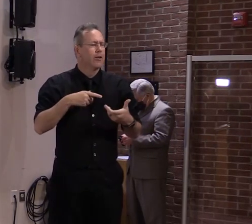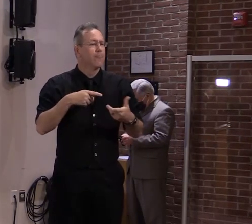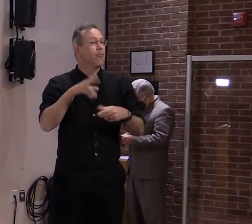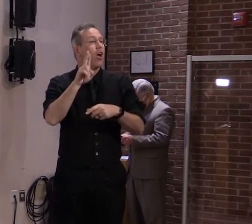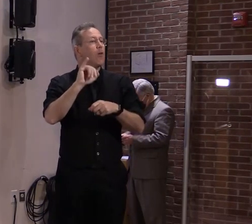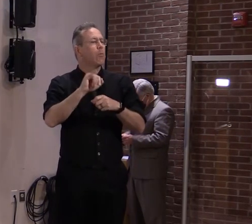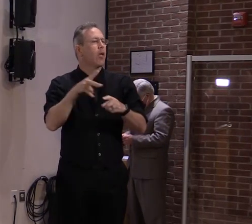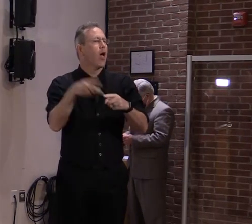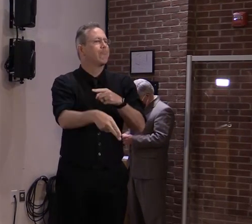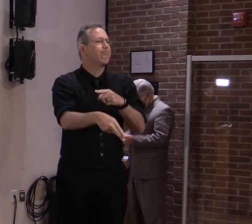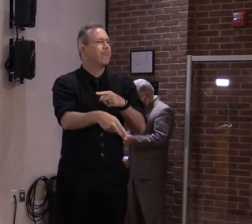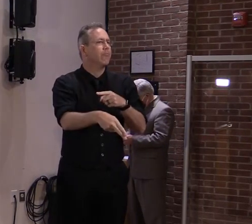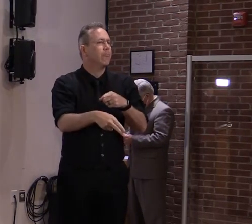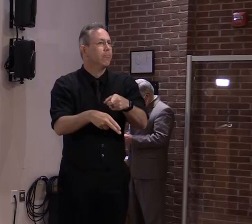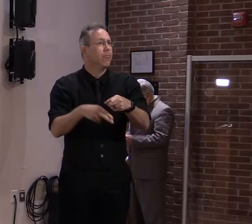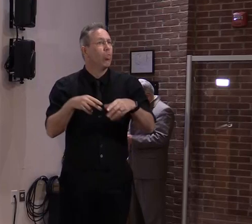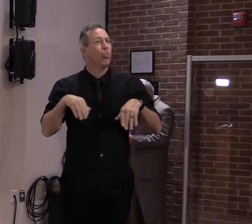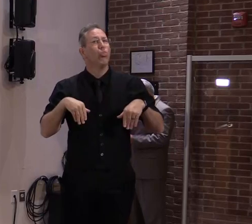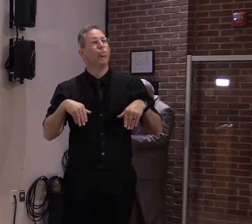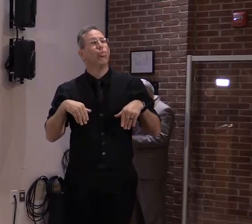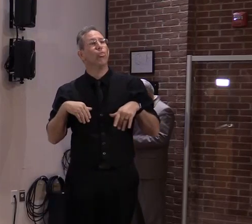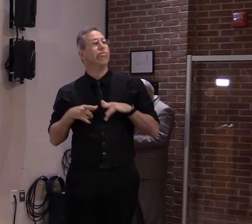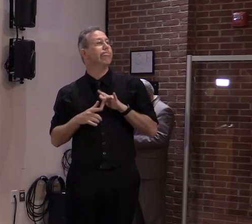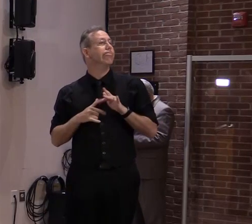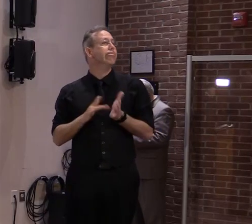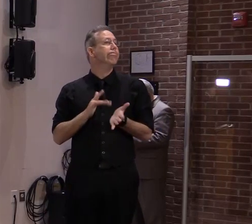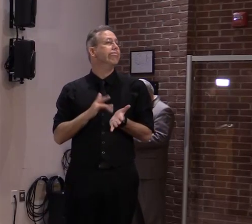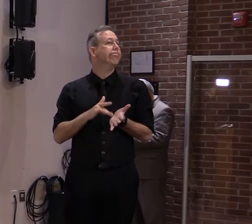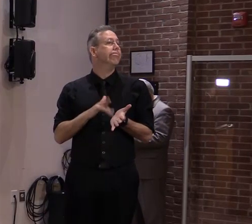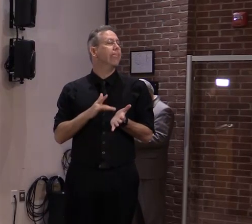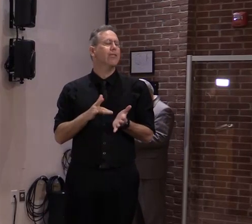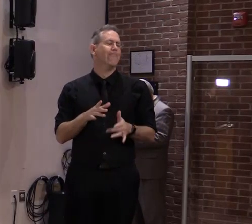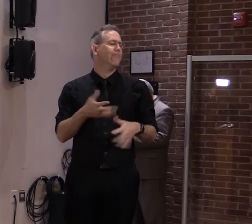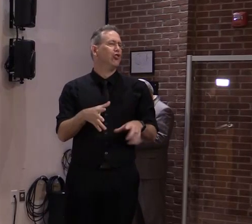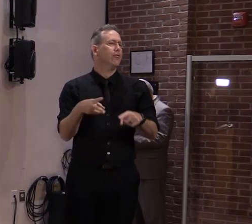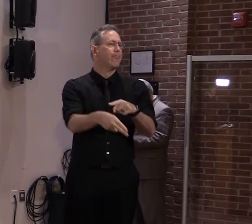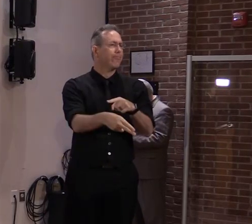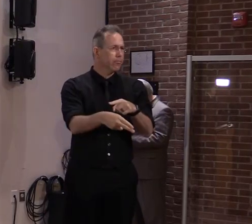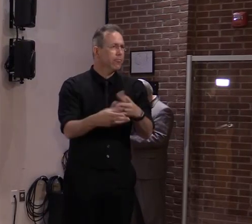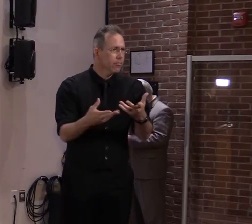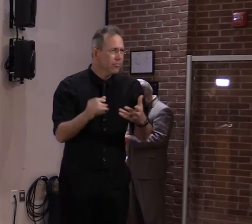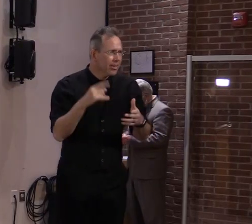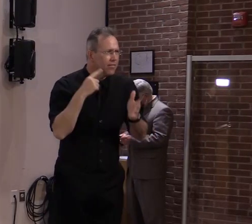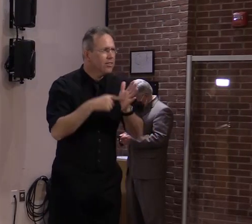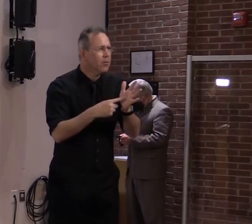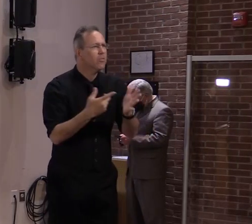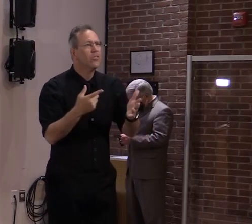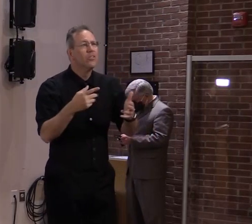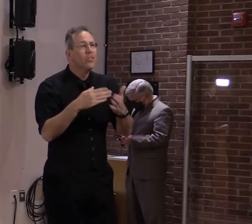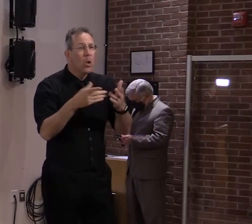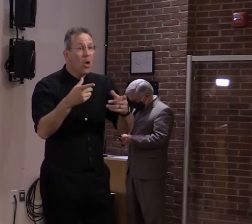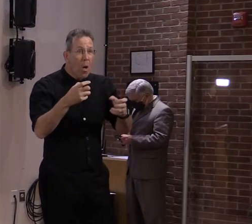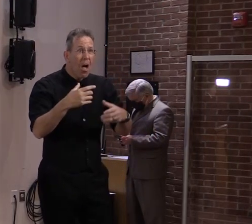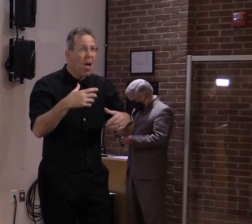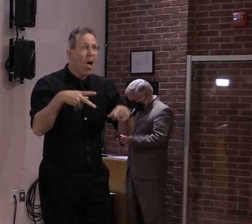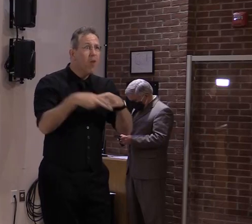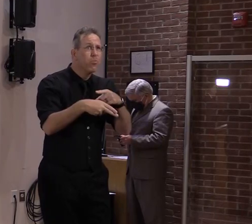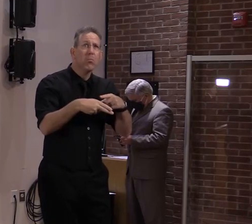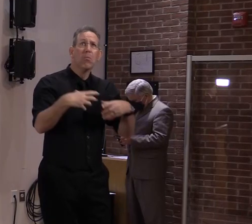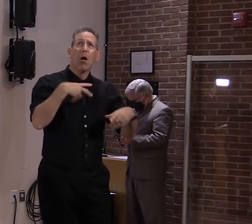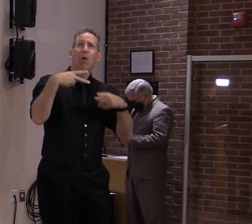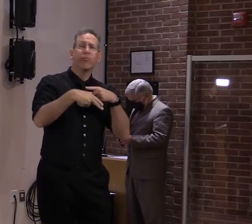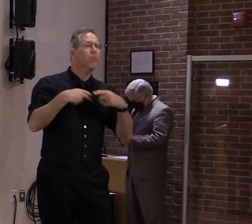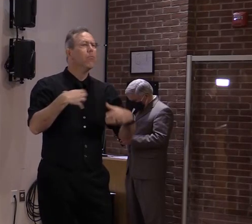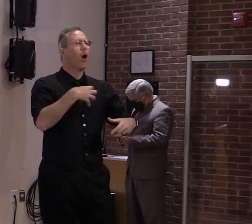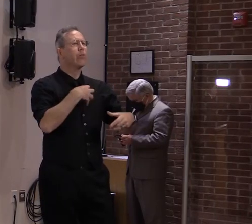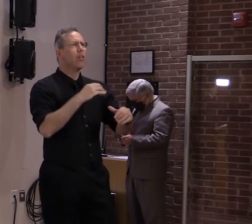to be have their claim adjudicated for further information. But to the bigger question, and